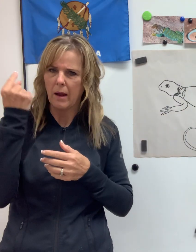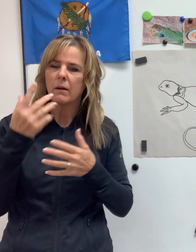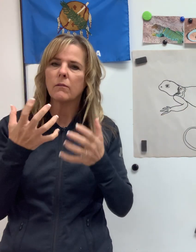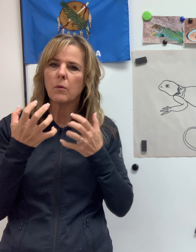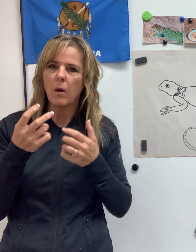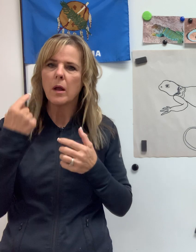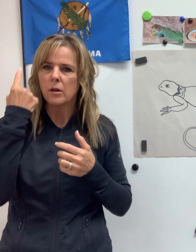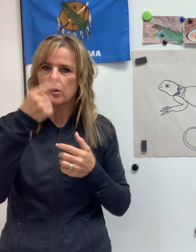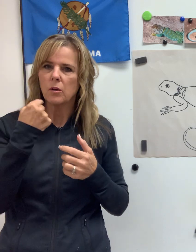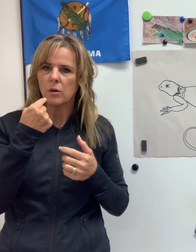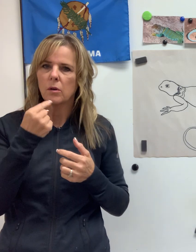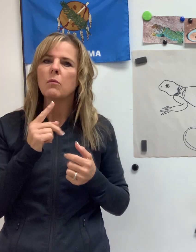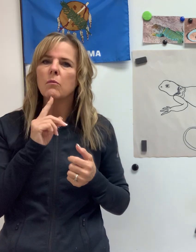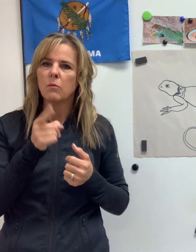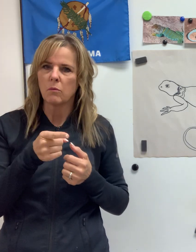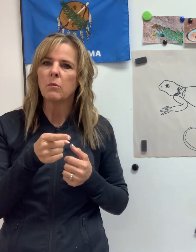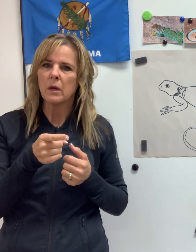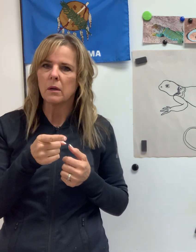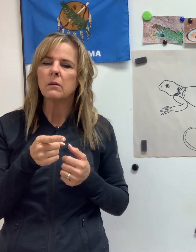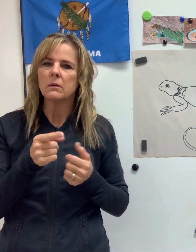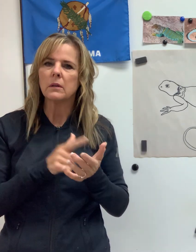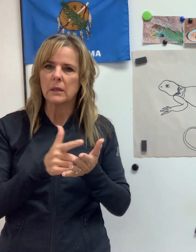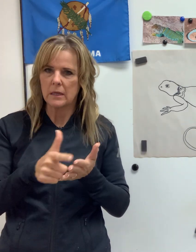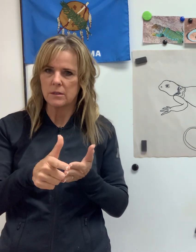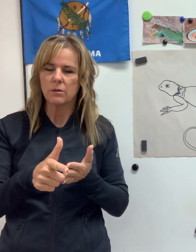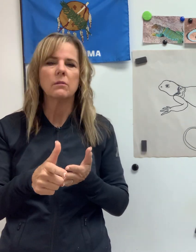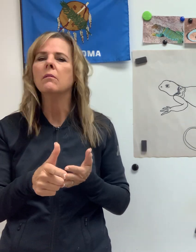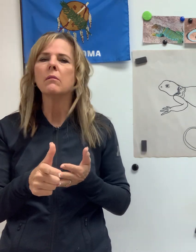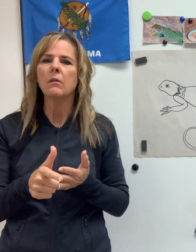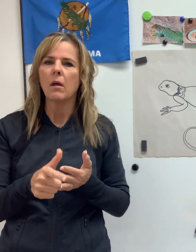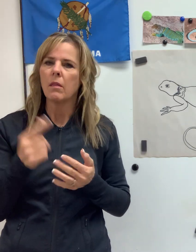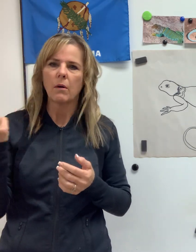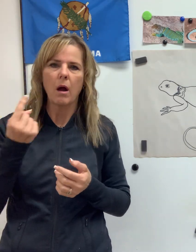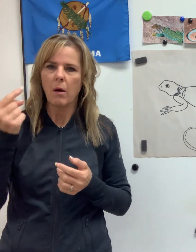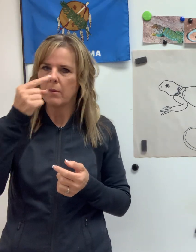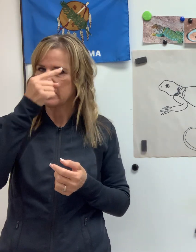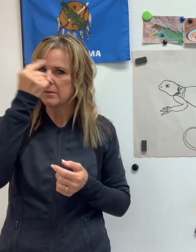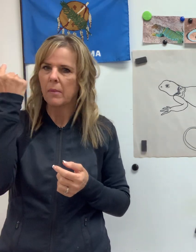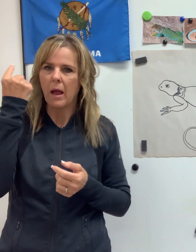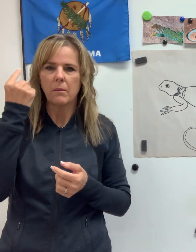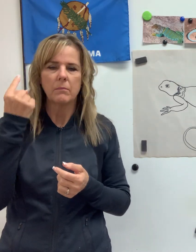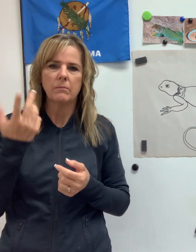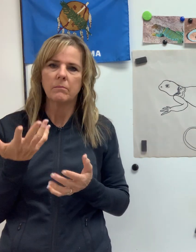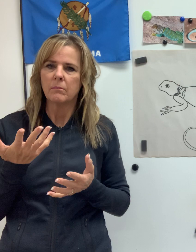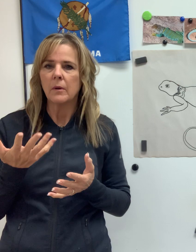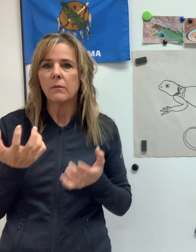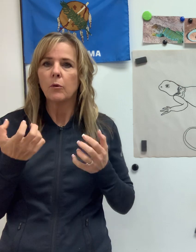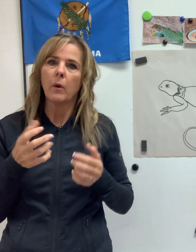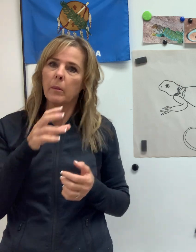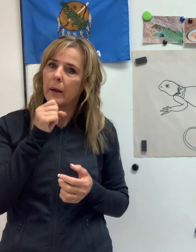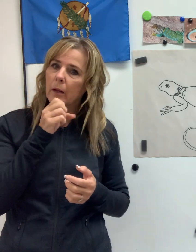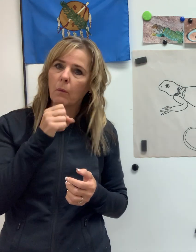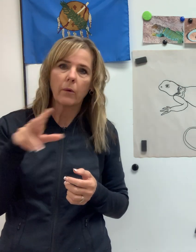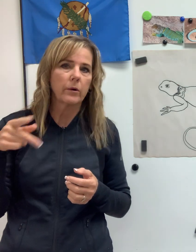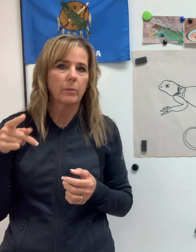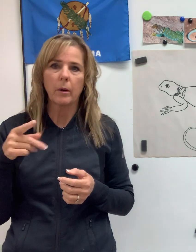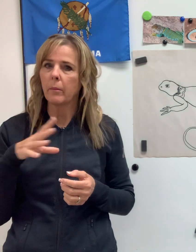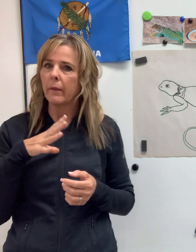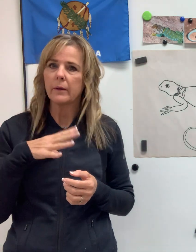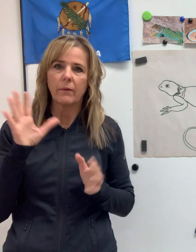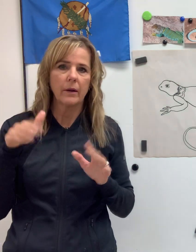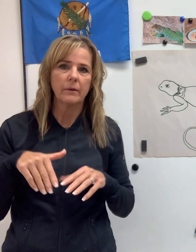like a realistic eastern collared lizard. Those are always black, but if you want to abstract and want to make it orange and purple, that's